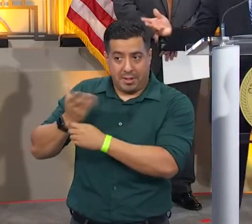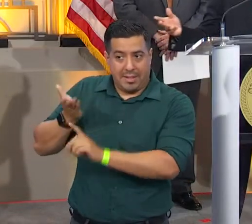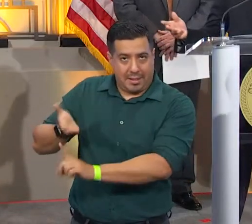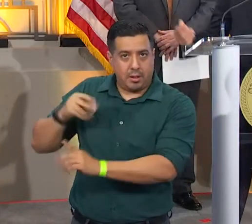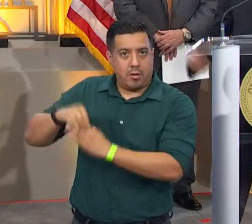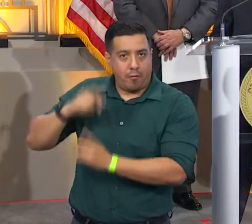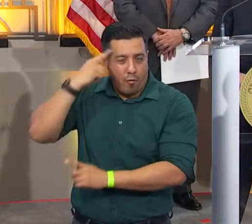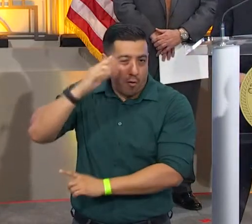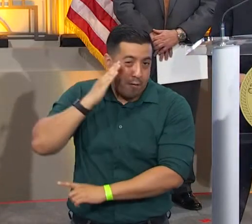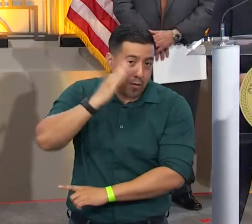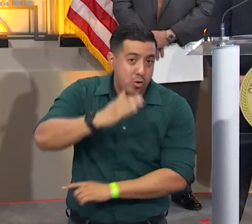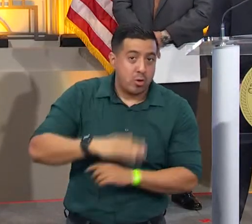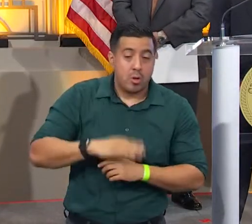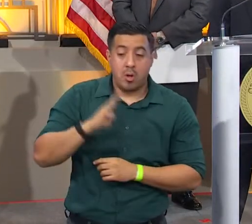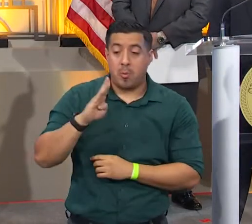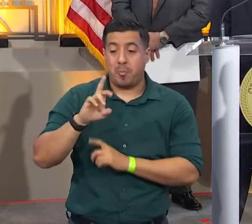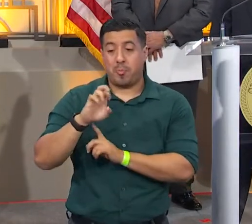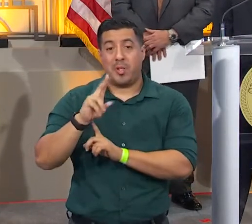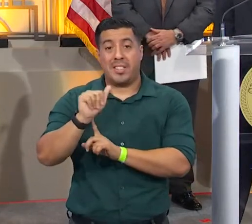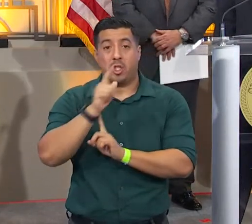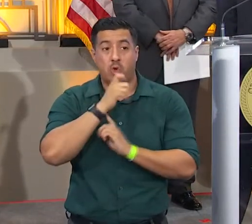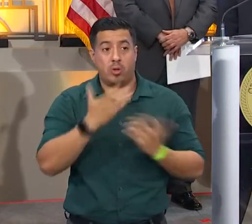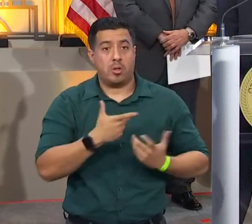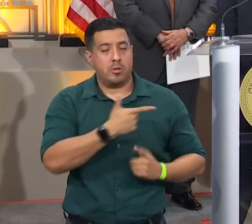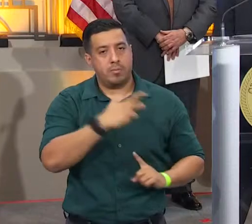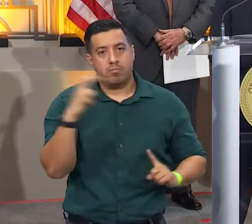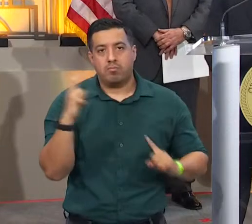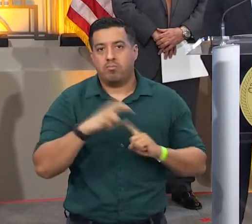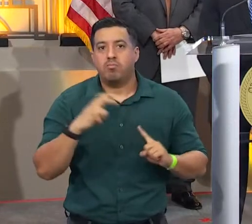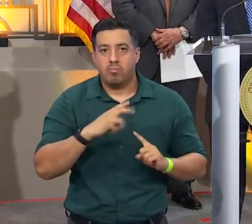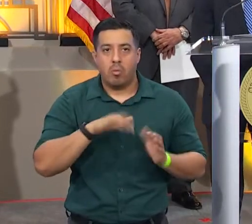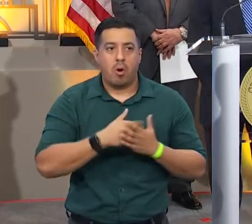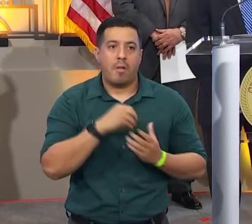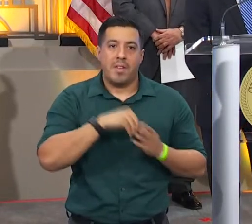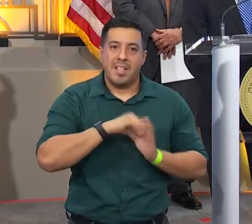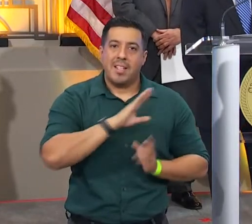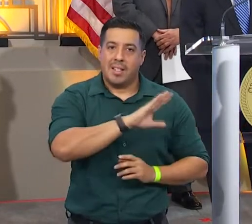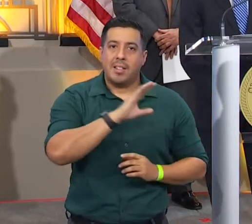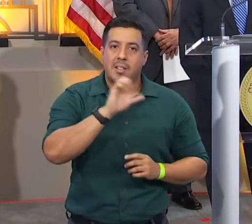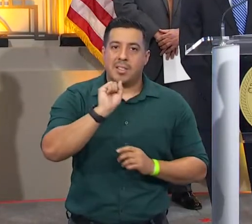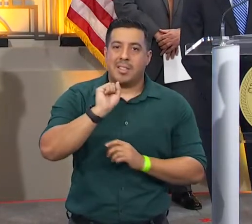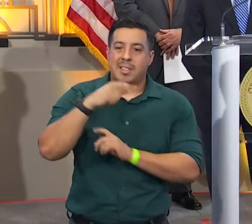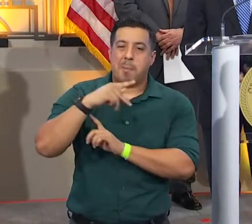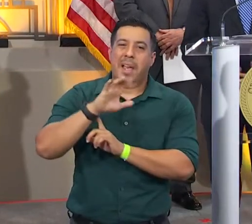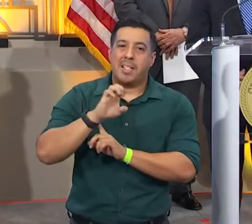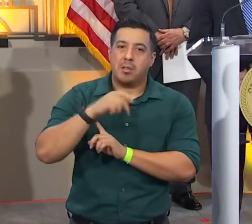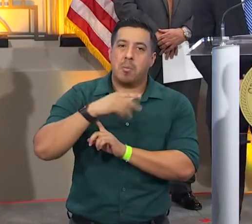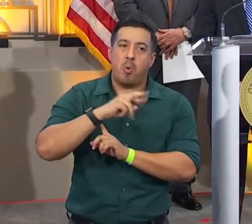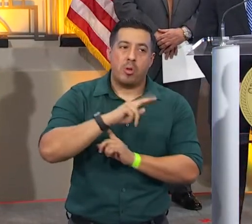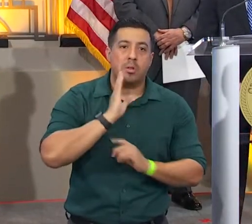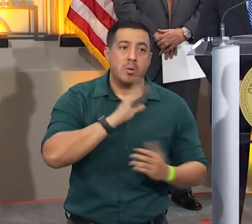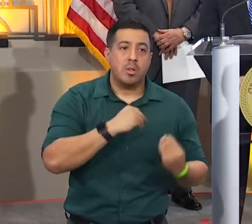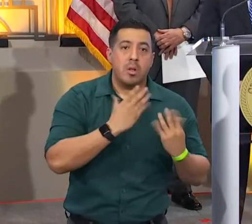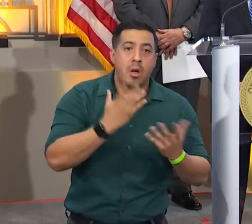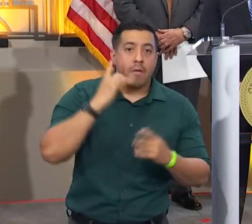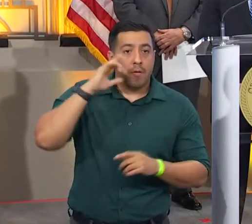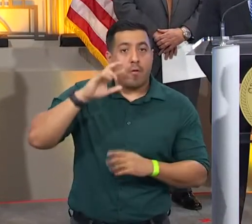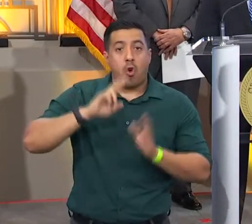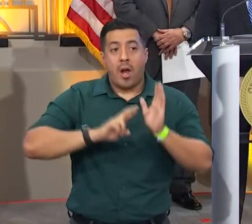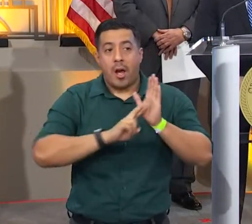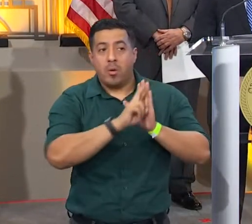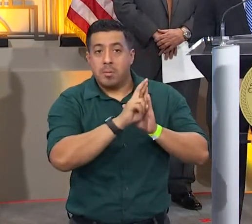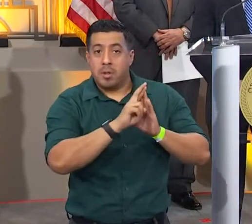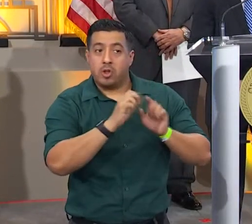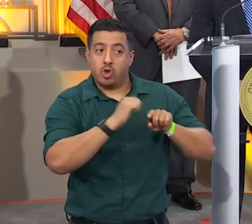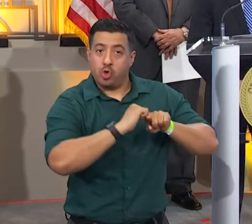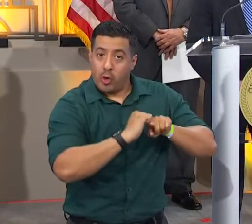Brenda Hellyer, who is here with us today, is a champion of the Edge Center at the Houston Spaceport, which offers aerospace training